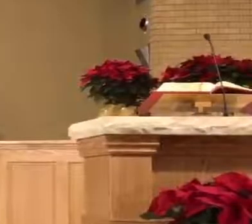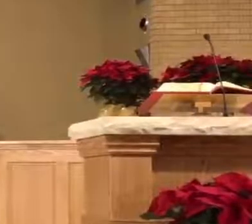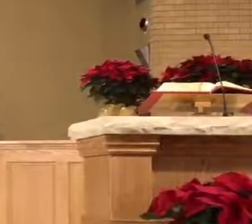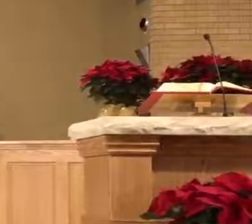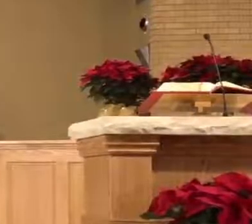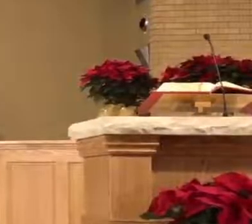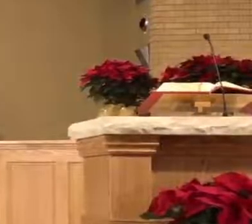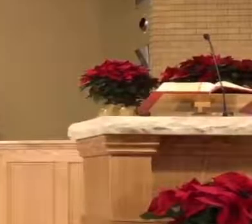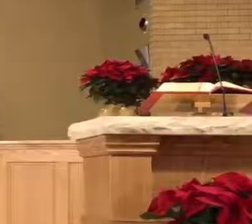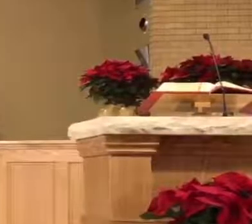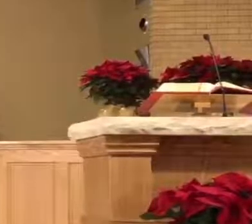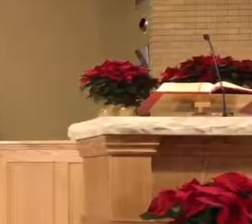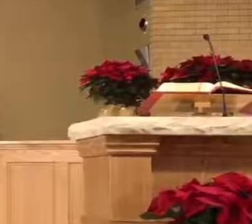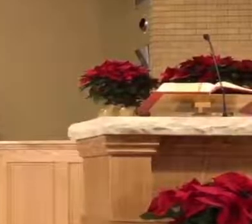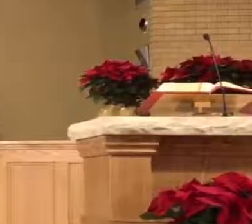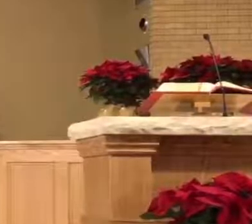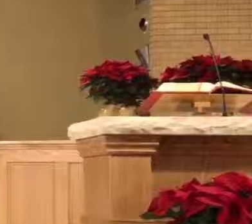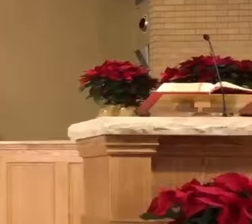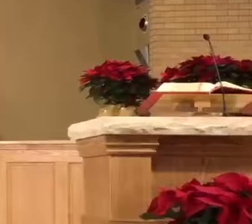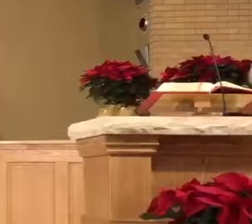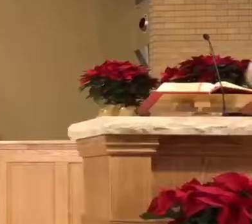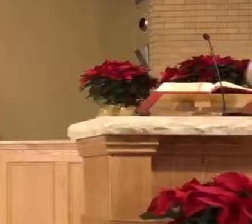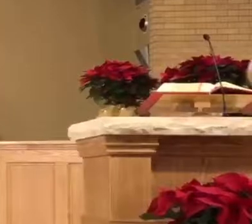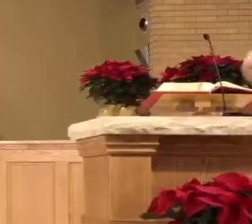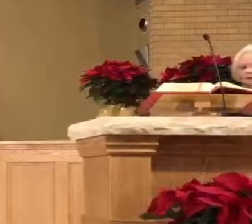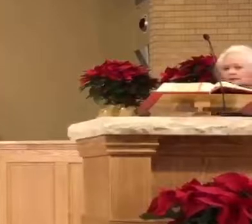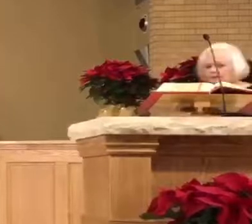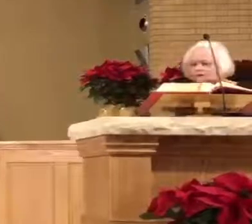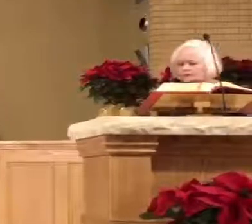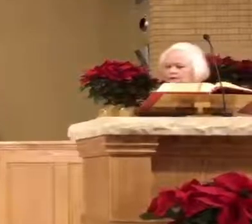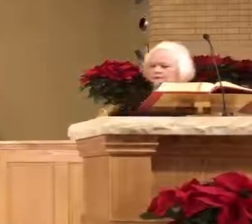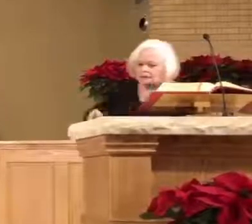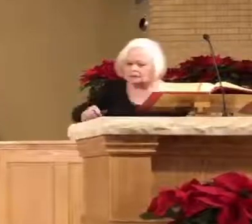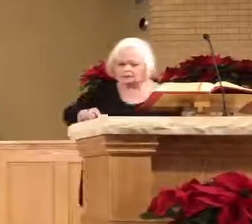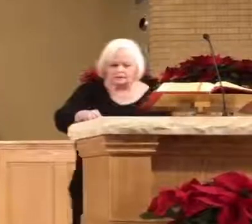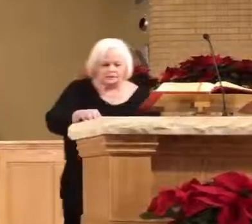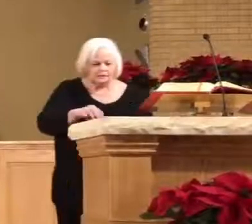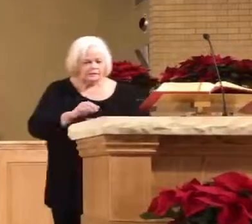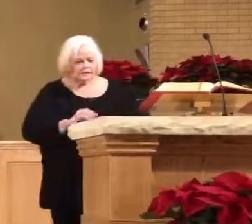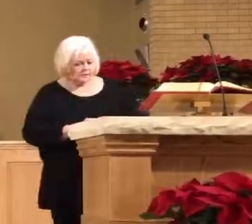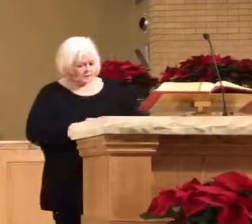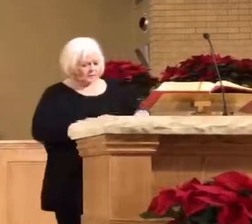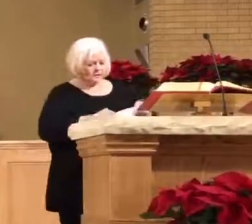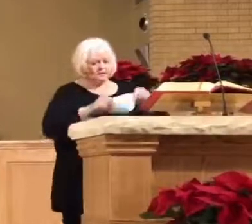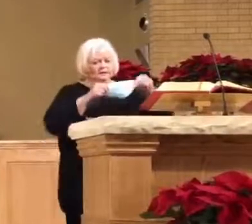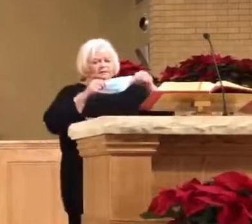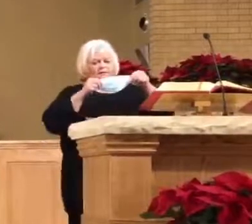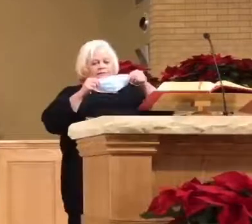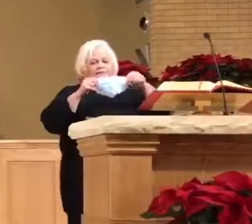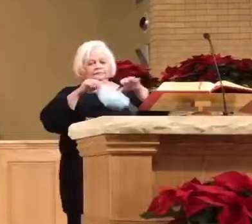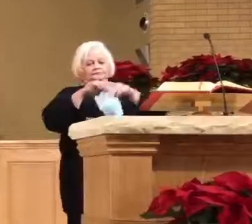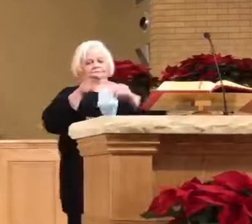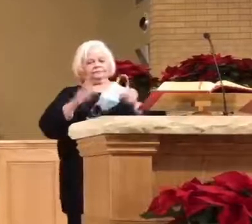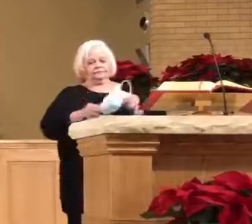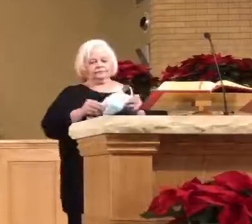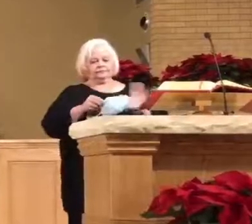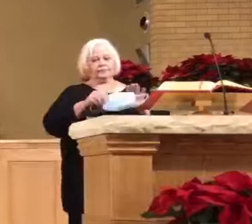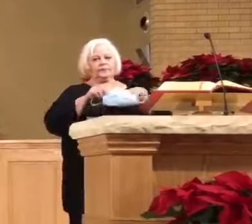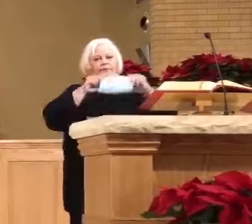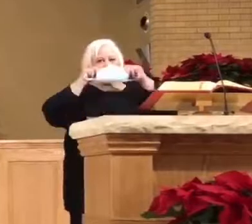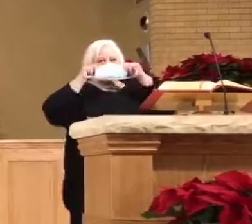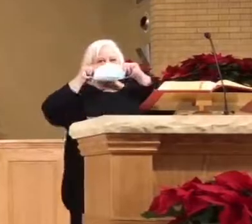I know, it does. It does. It's very organic or something. I don't know, you know. I like